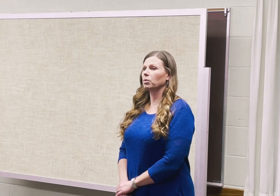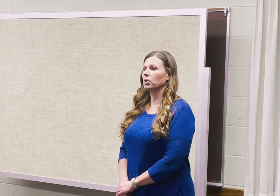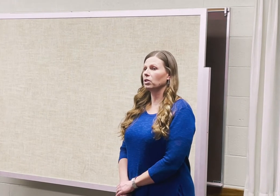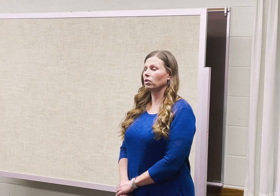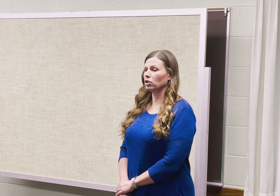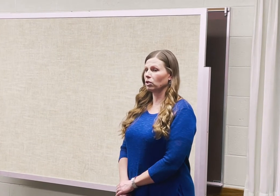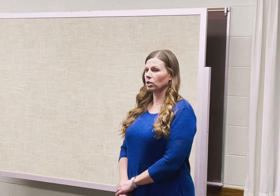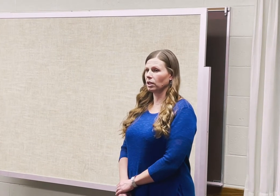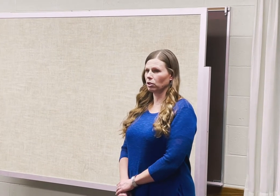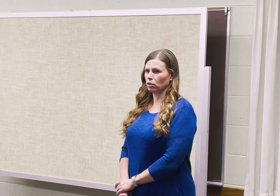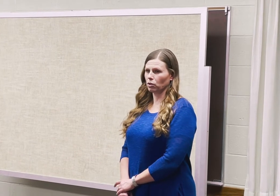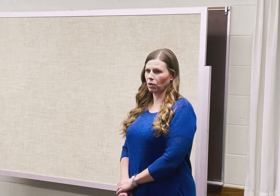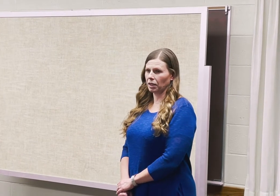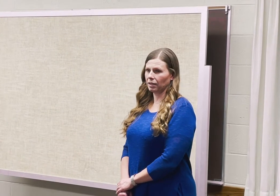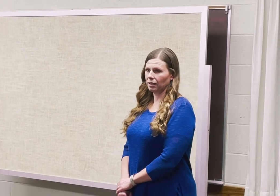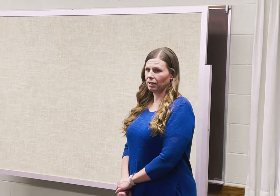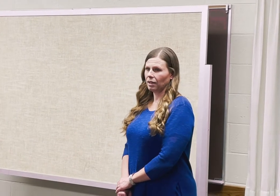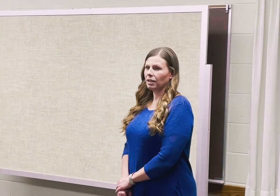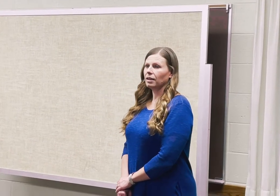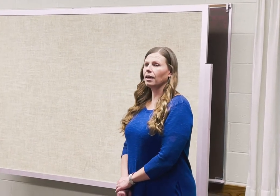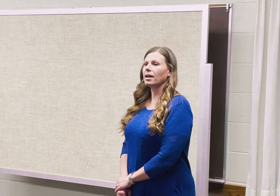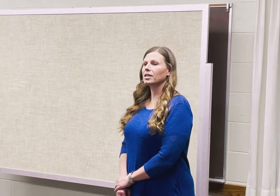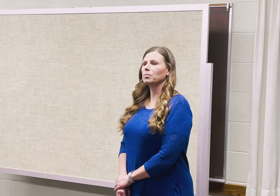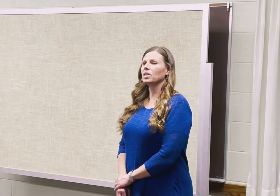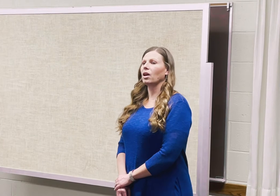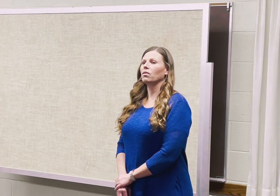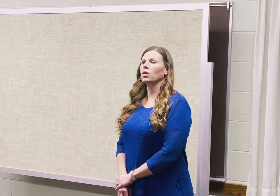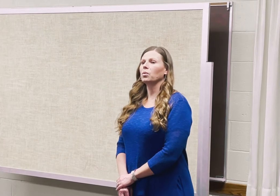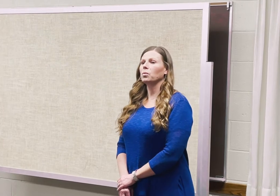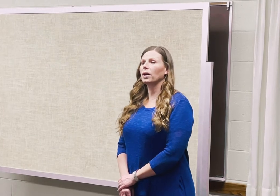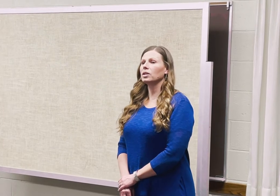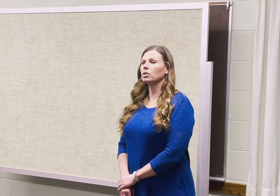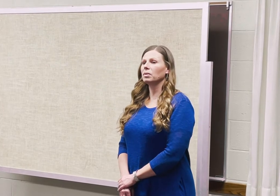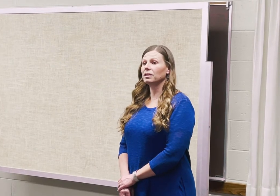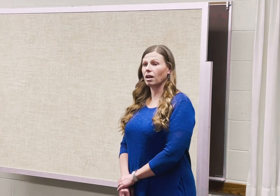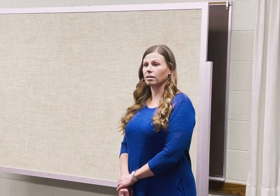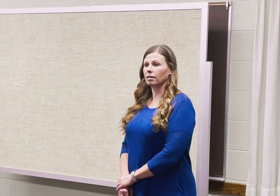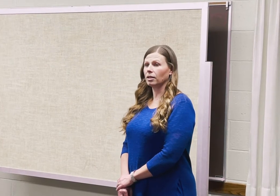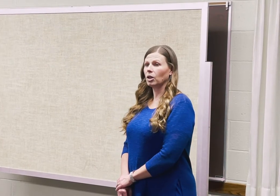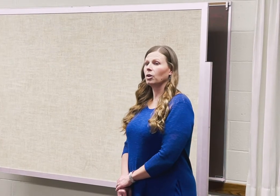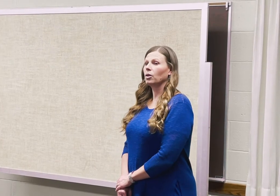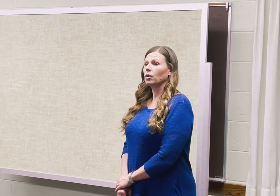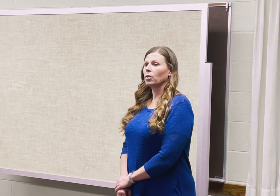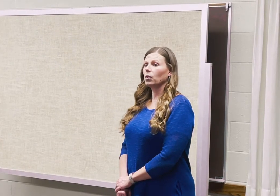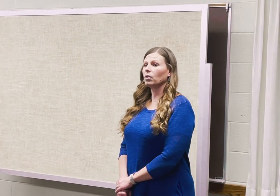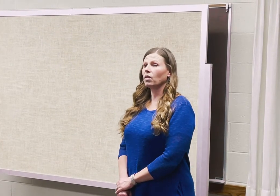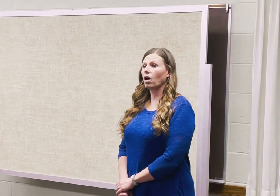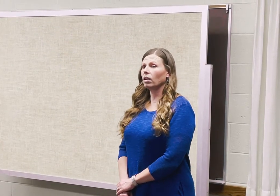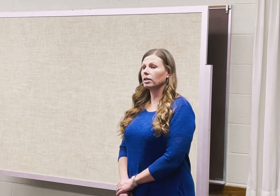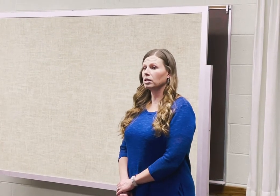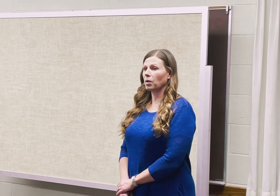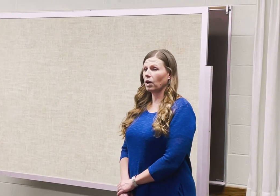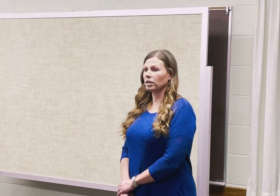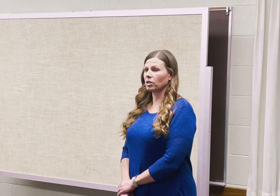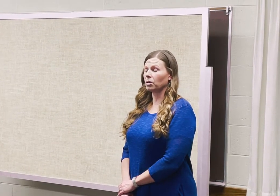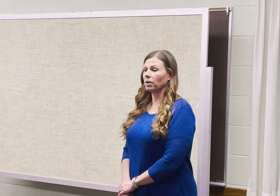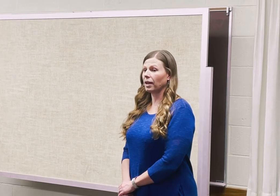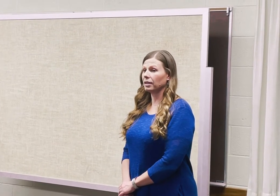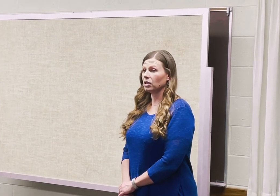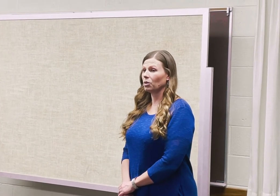of the churches he should join. He asked himself, "What is to be done? Who of all these parties are right,